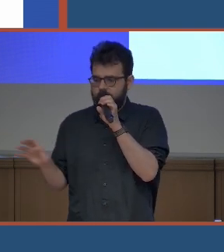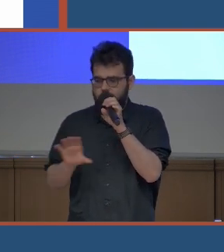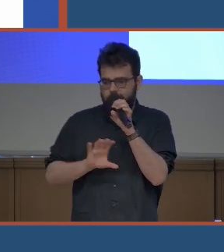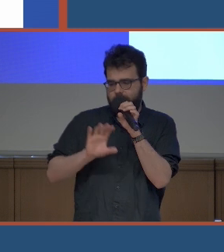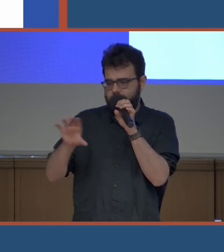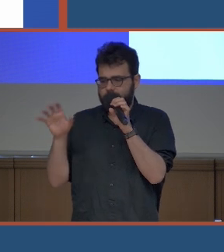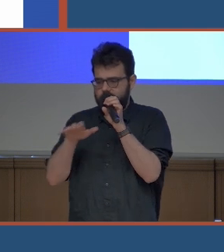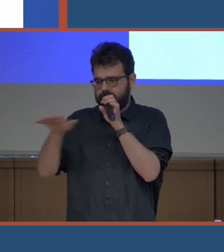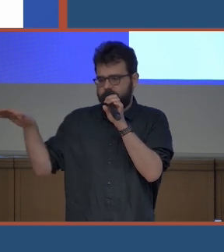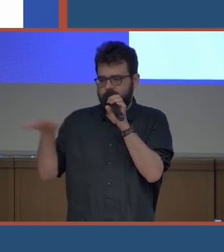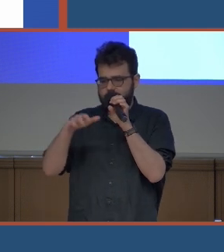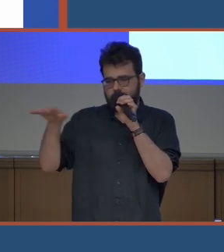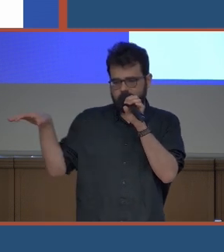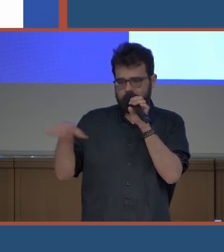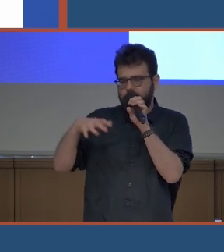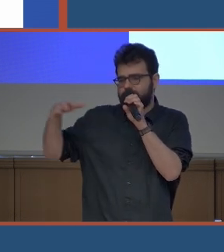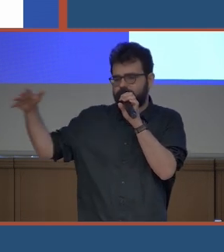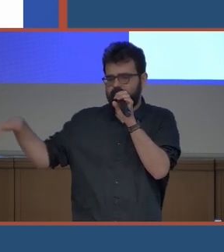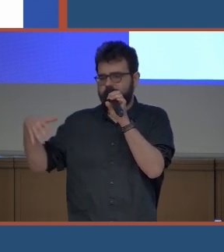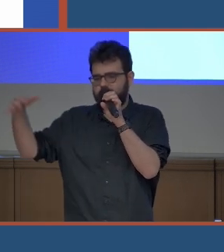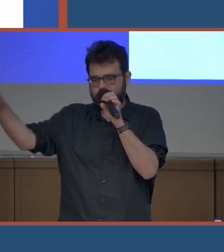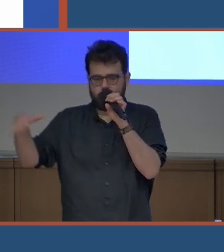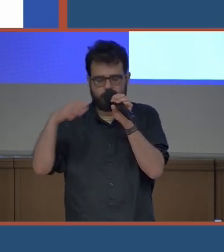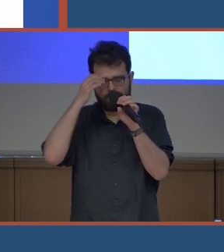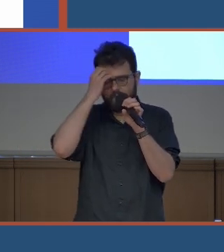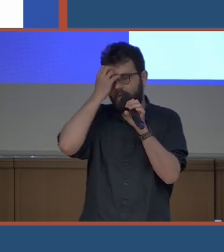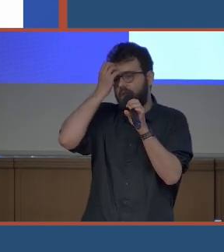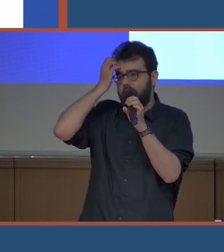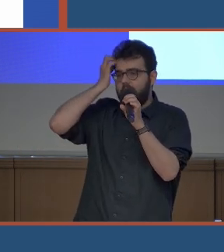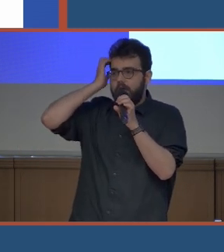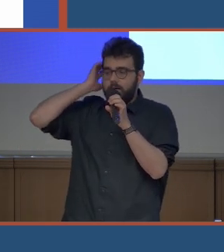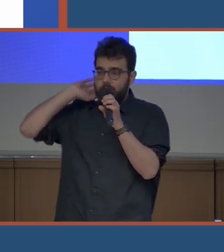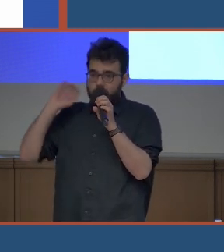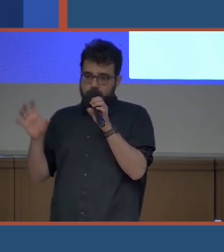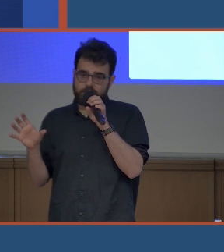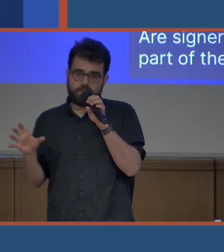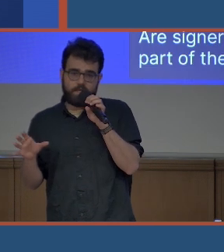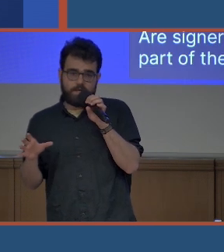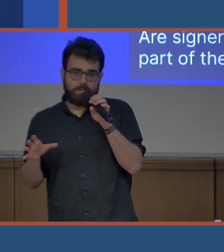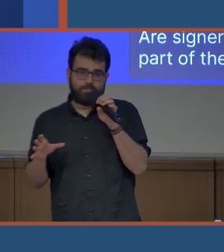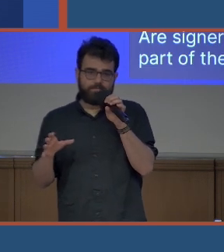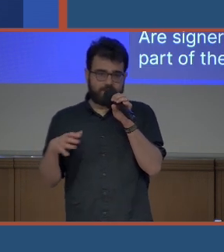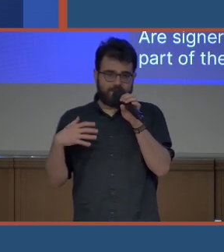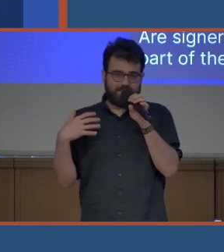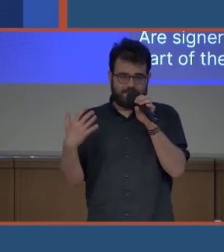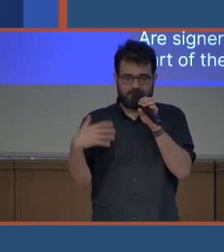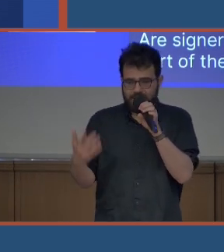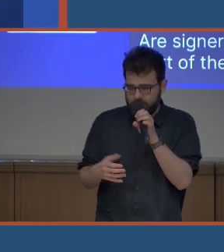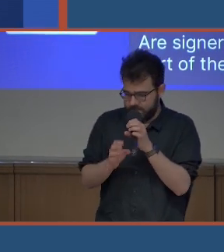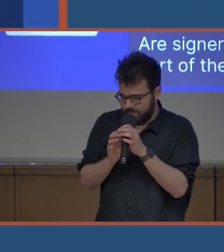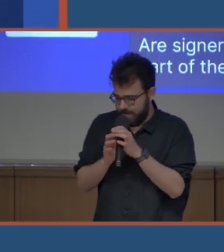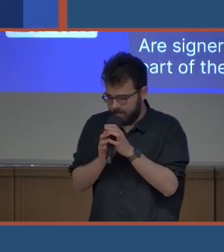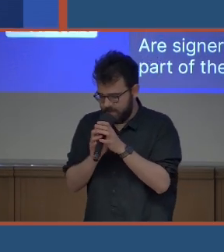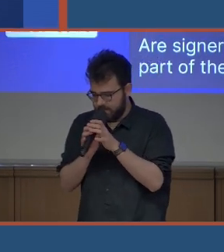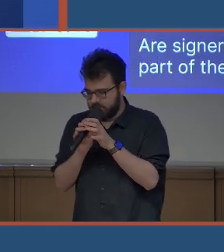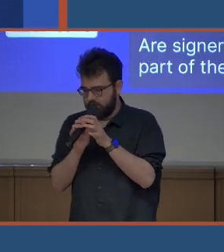routes of these different teachers and so on and so on. But the sign